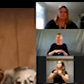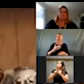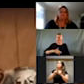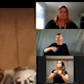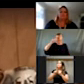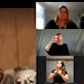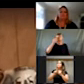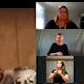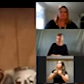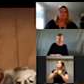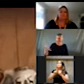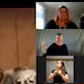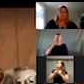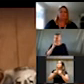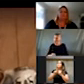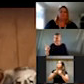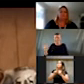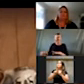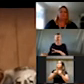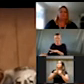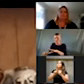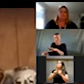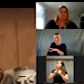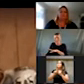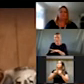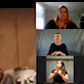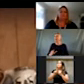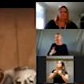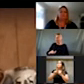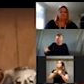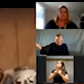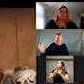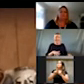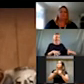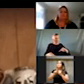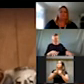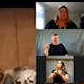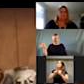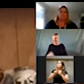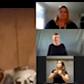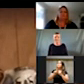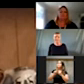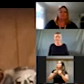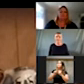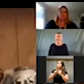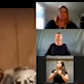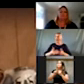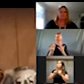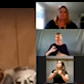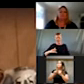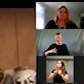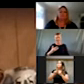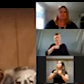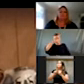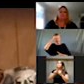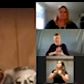promptly acted on. This system should make sure that our daily lived experience of access barriers feeds into